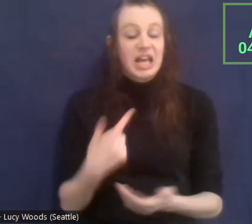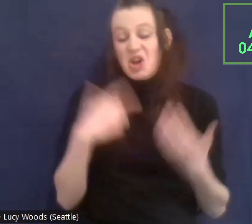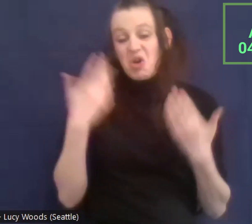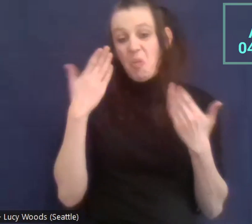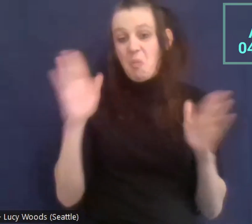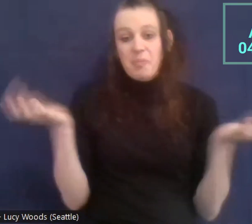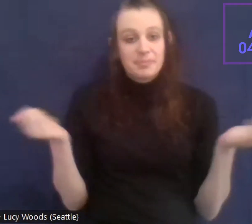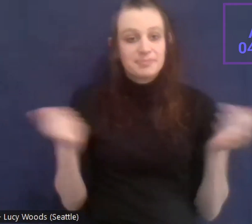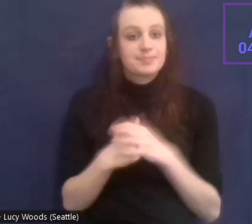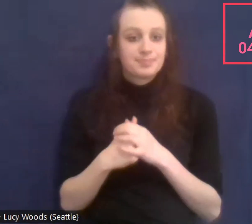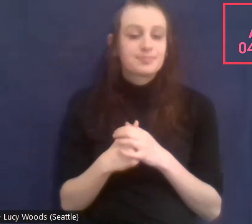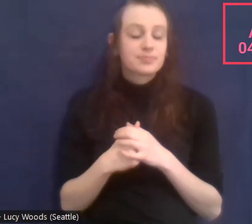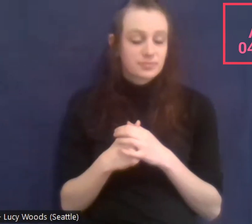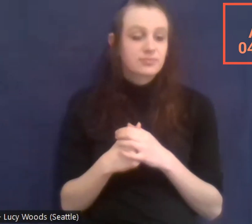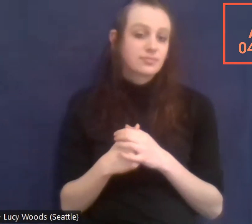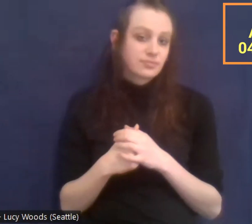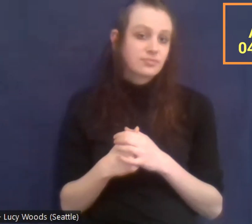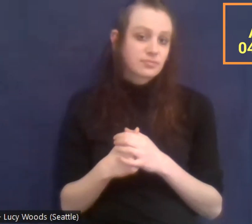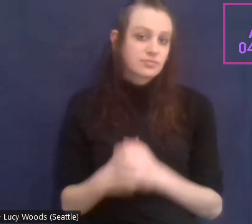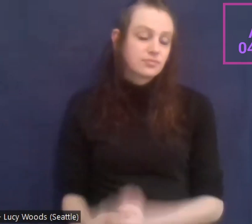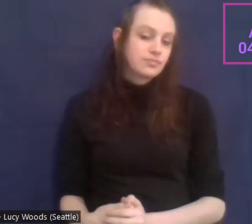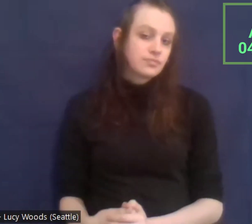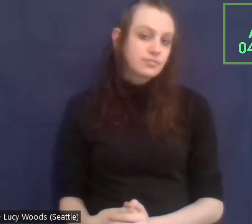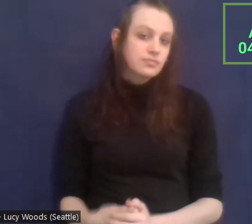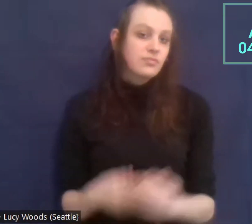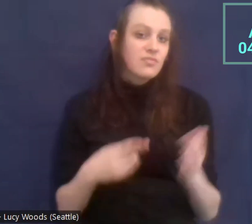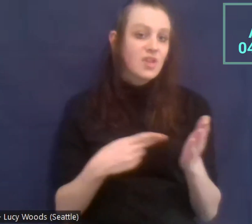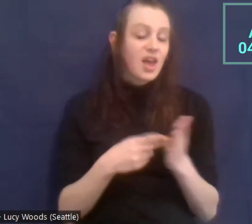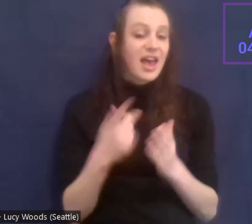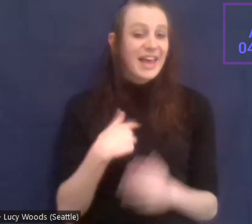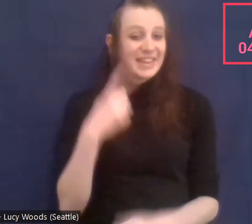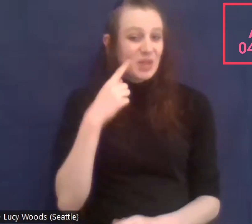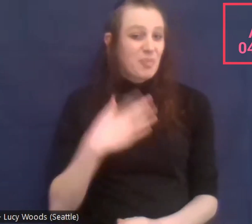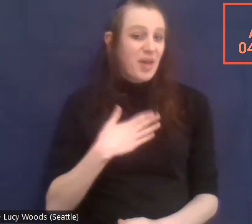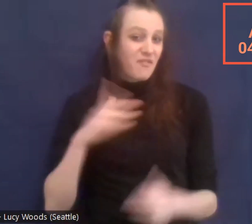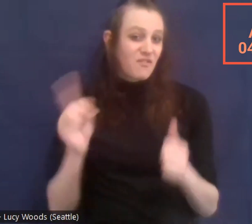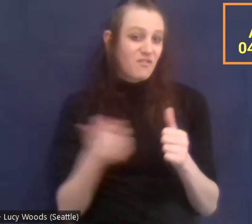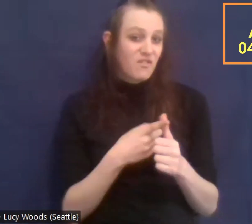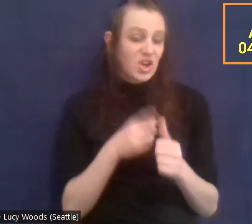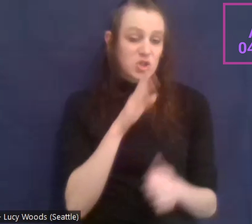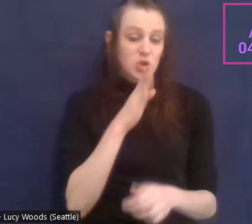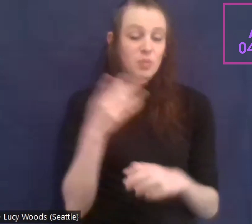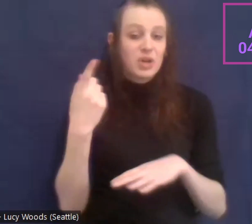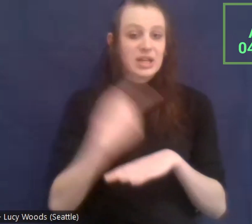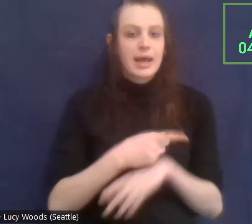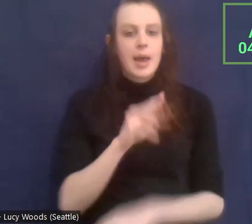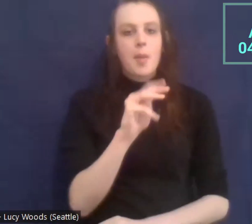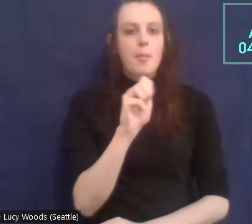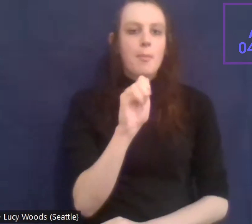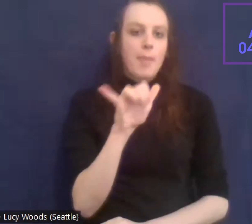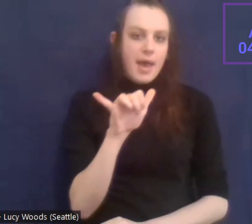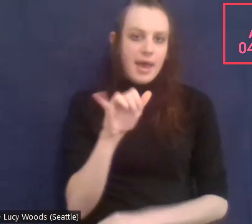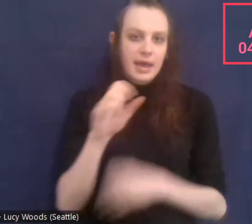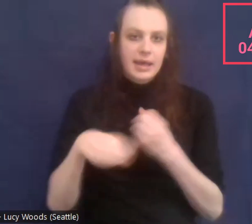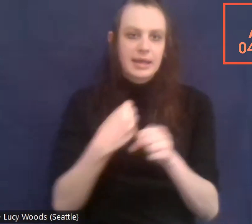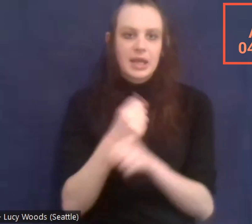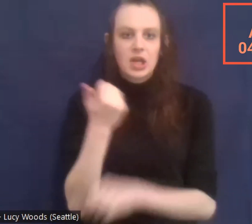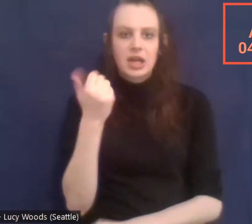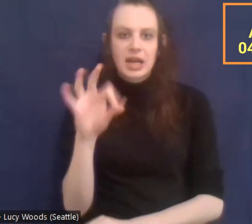Um, Frankly, I think my first sobriety date was in May of 1997. There was a gentleman